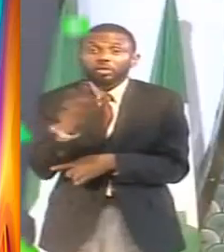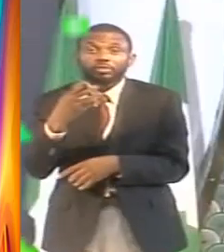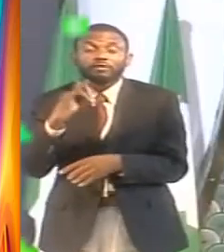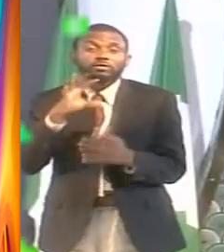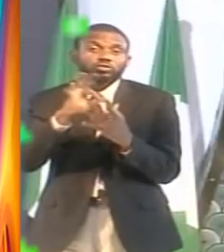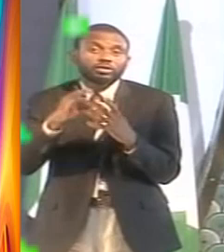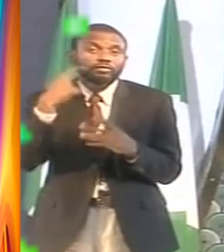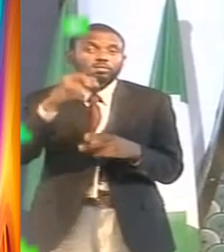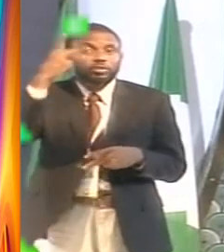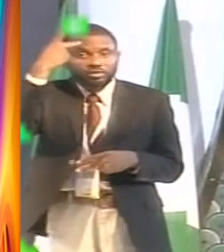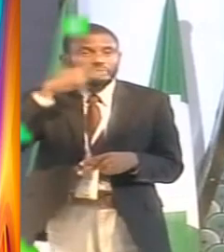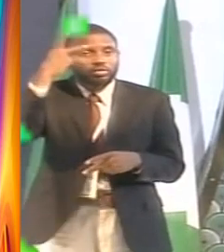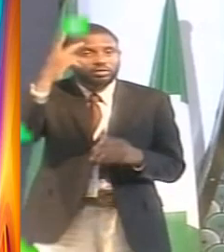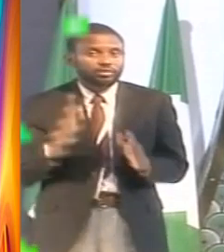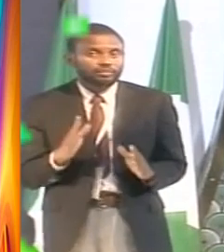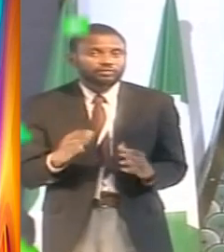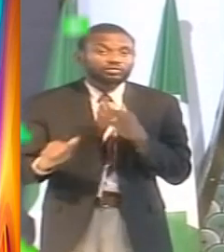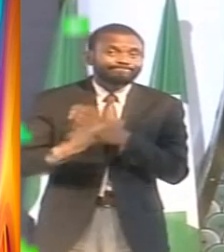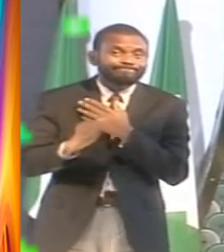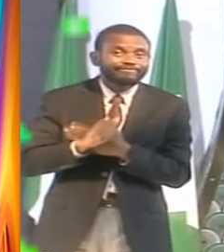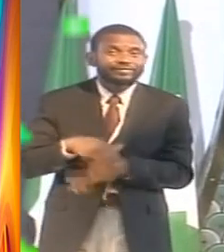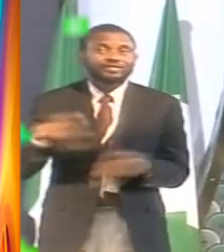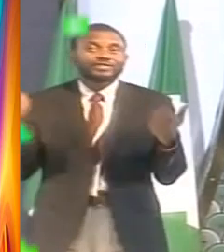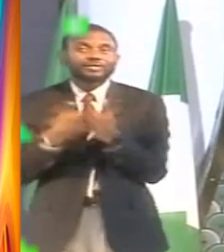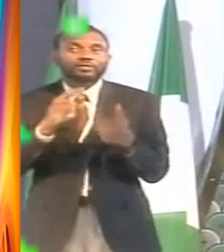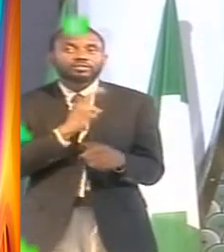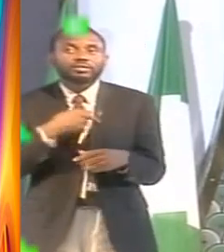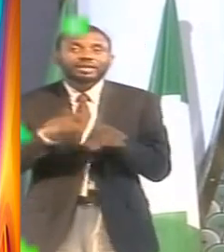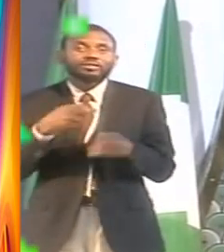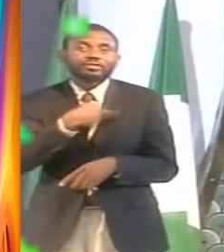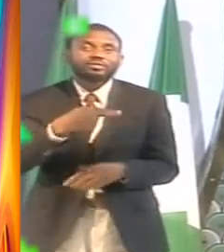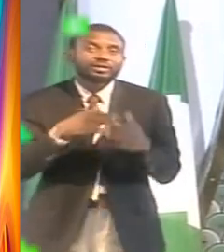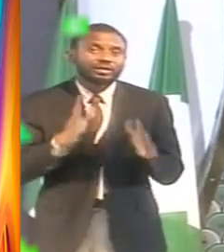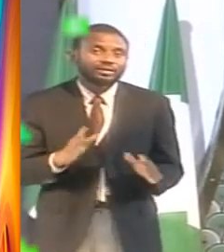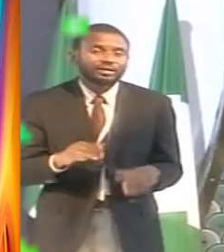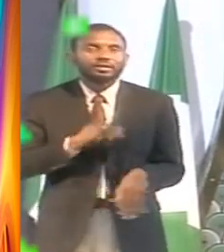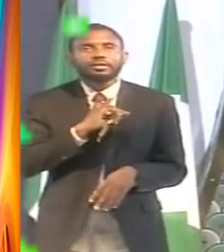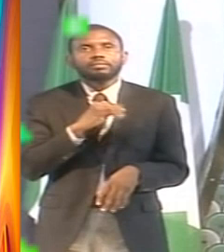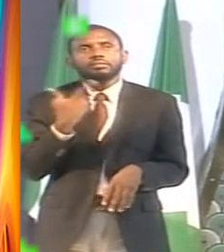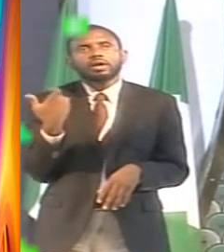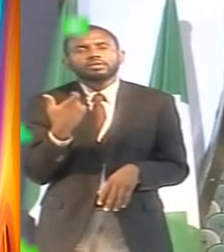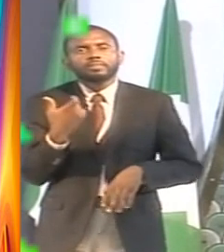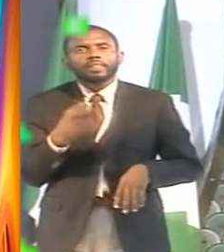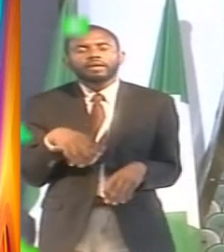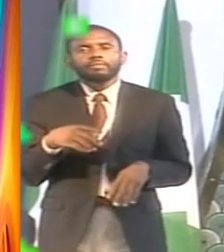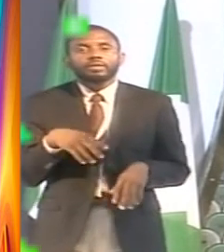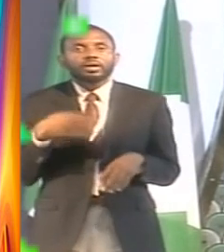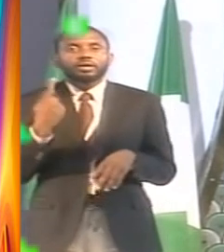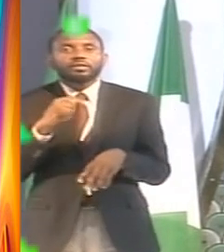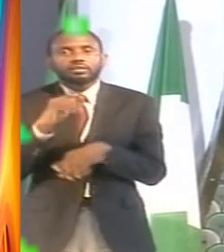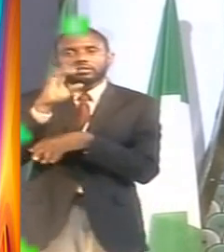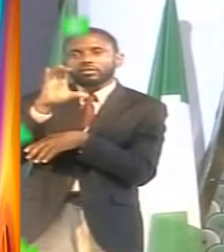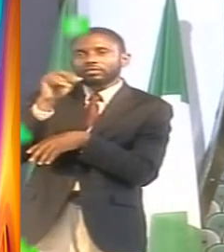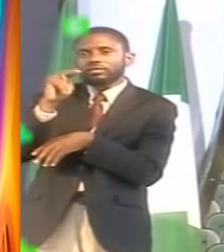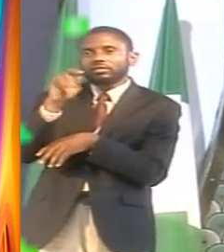and politicians. The danger and the challenge for us as religious leaders, because the Conservative Party in